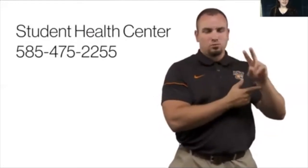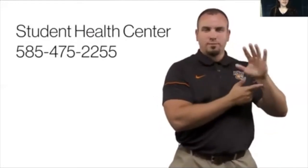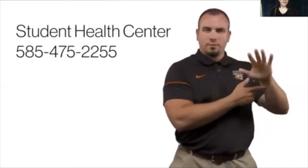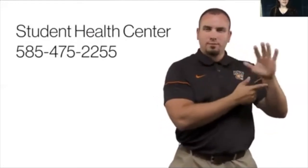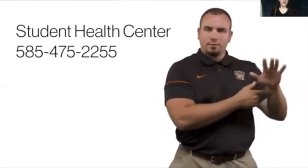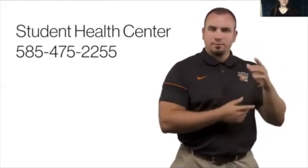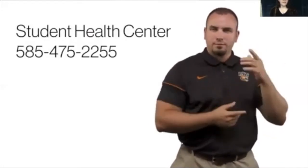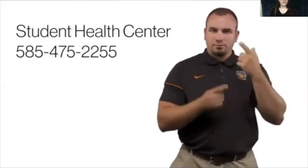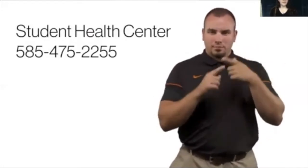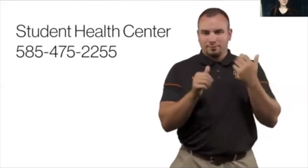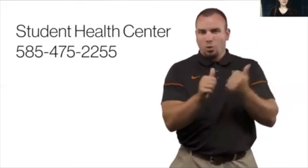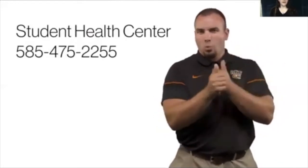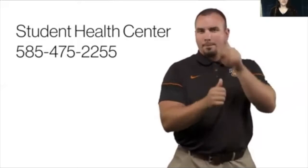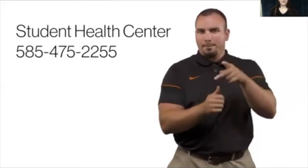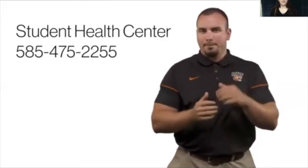again at